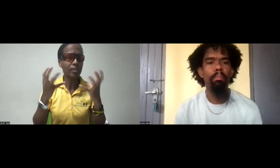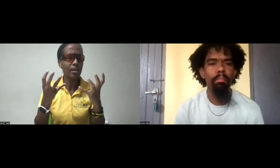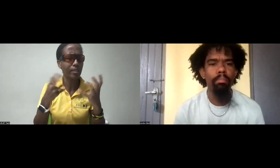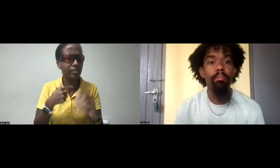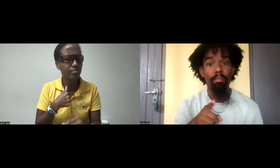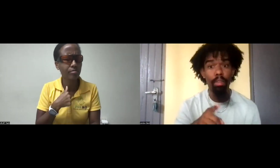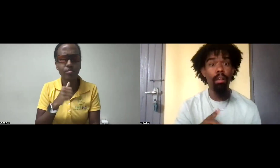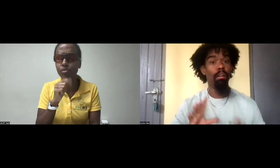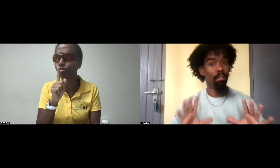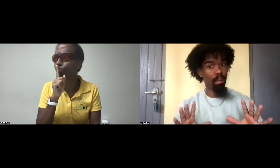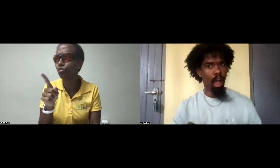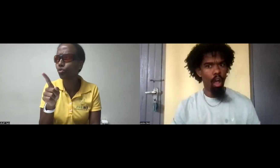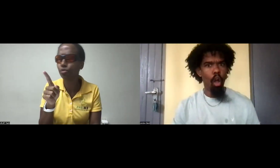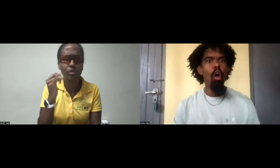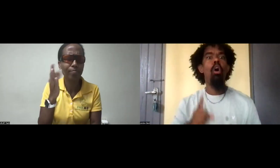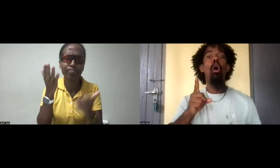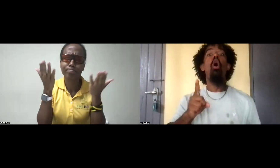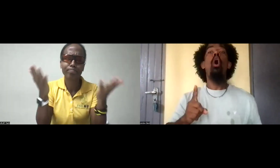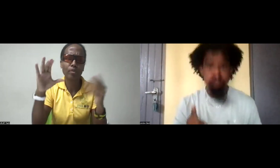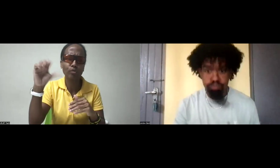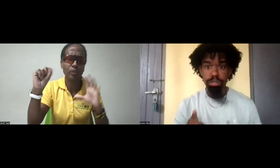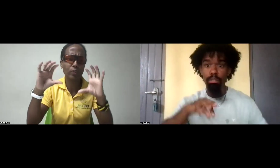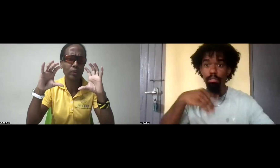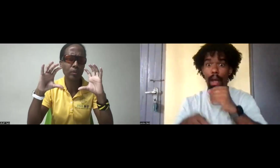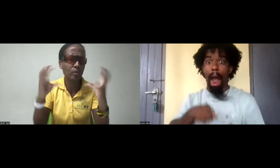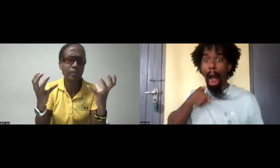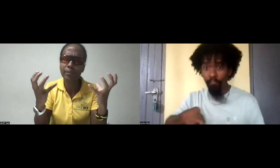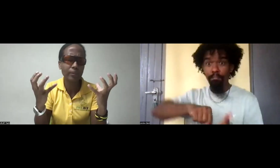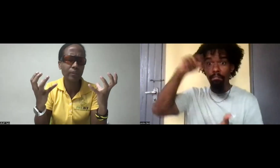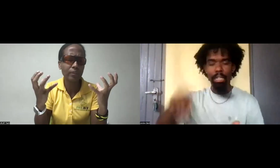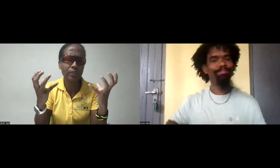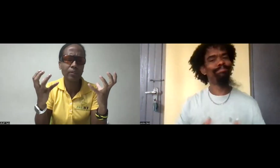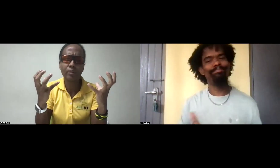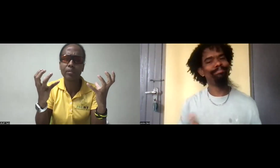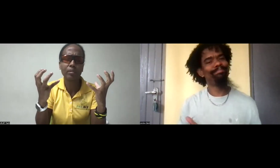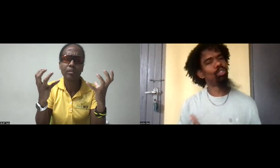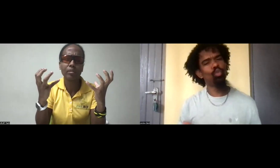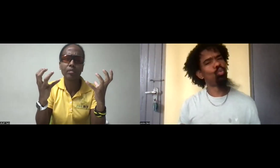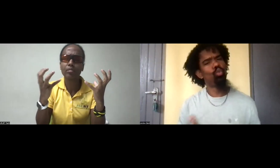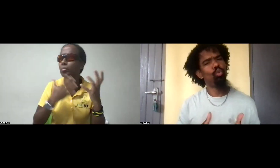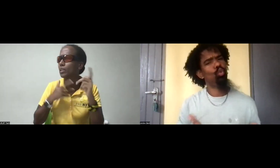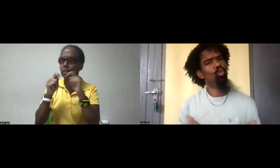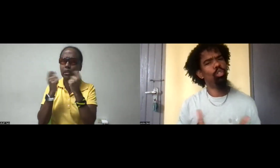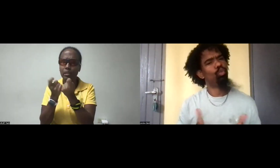Well, official class, I am not so sure if there is an official country sign